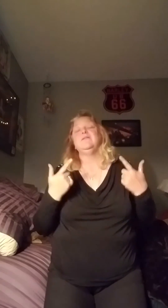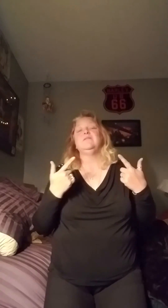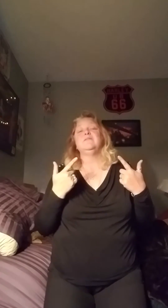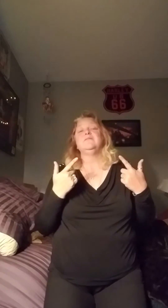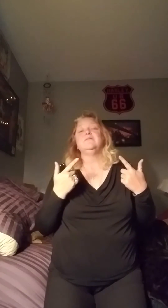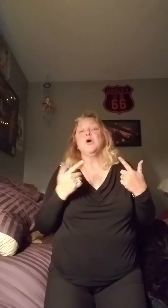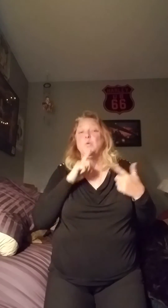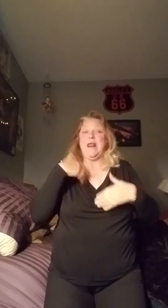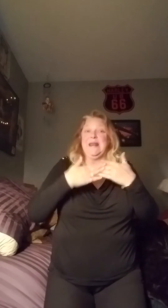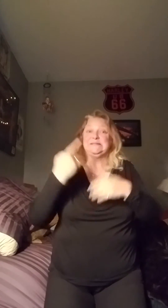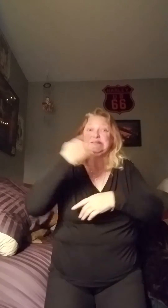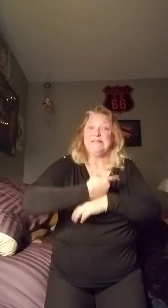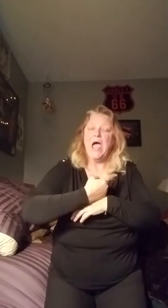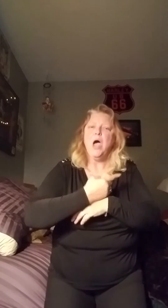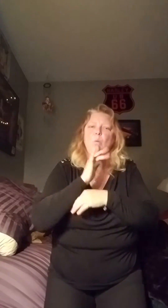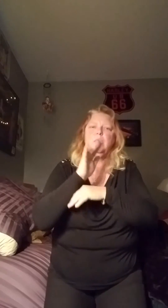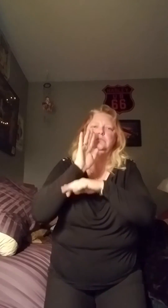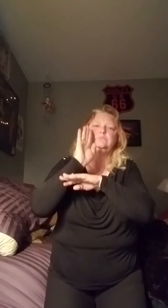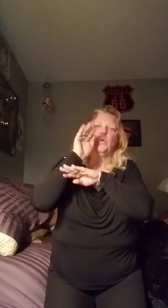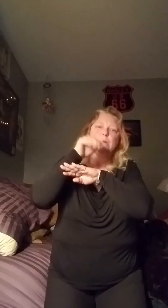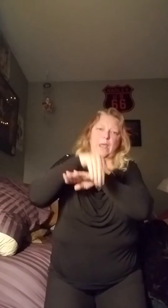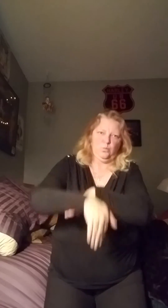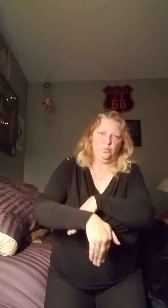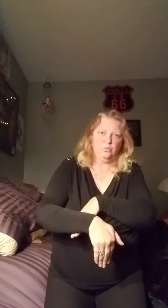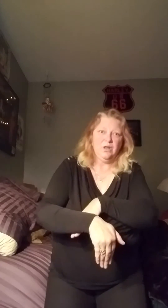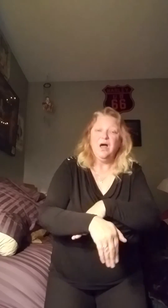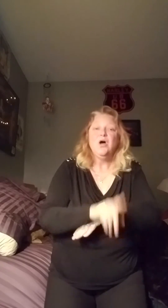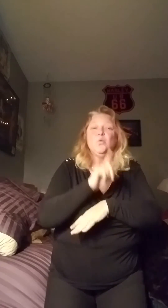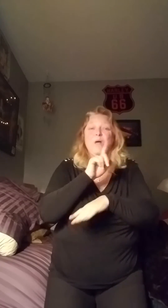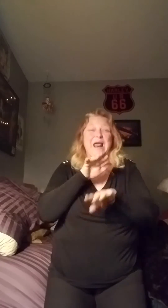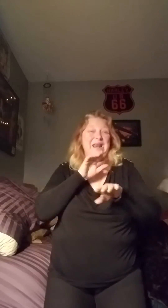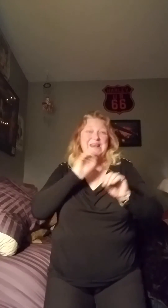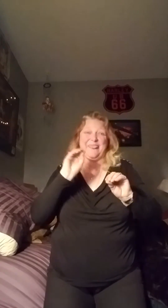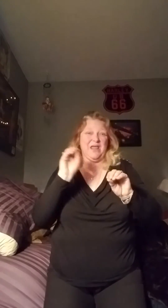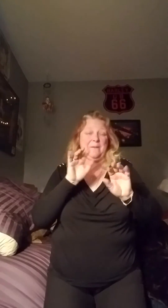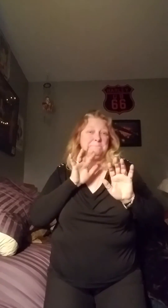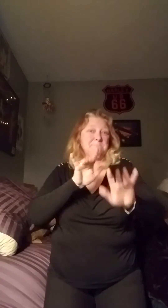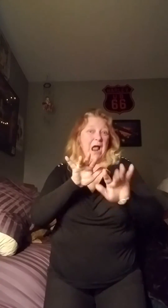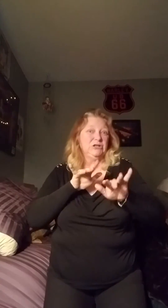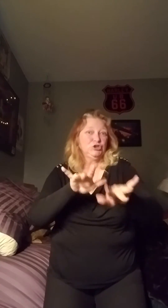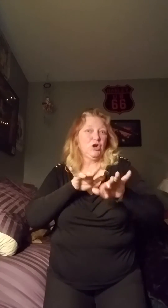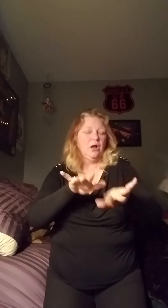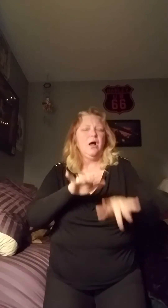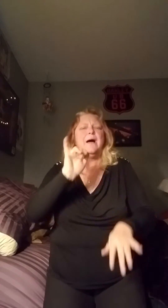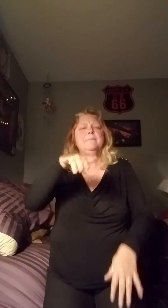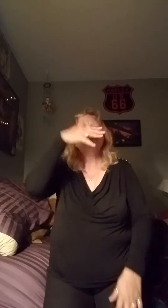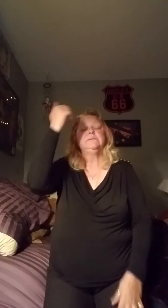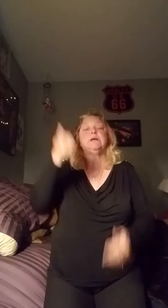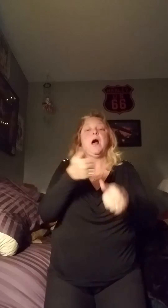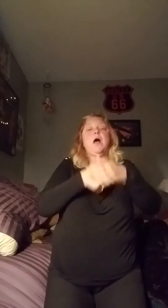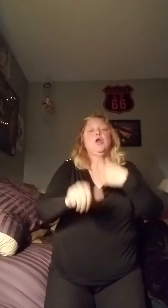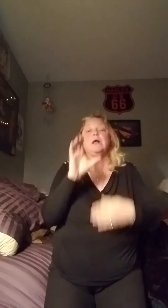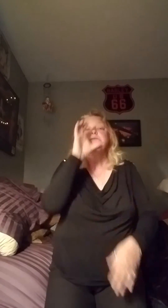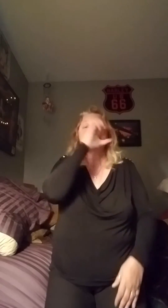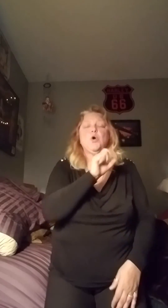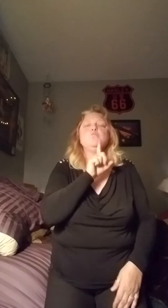down. And there's nothing magical about this. This is just because under the assumption that there really is an average